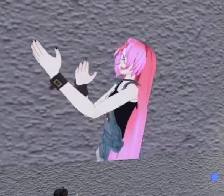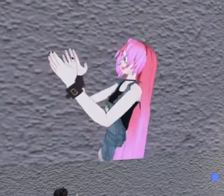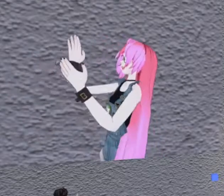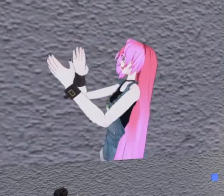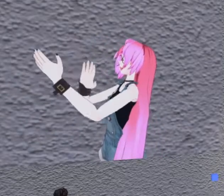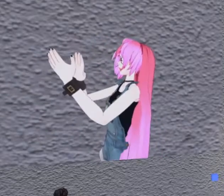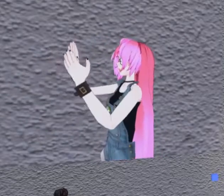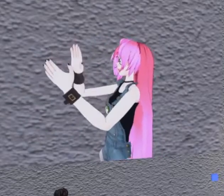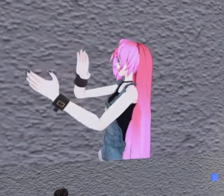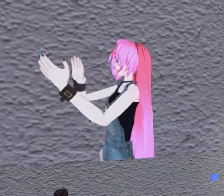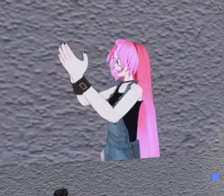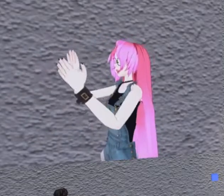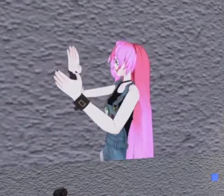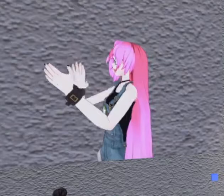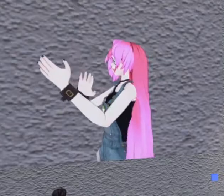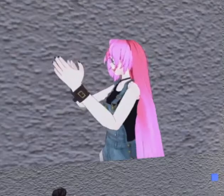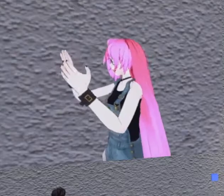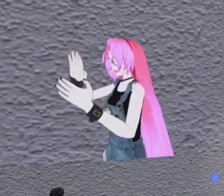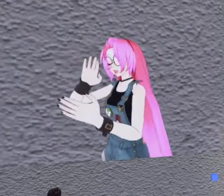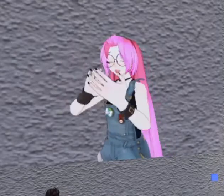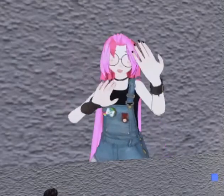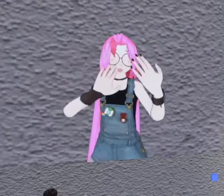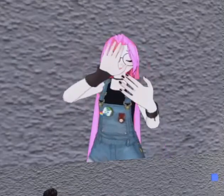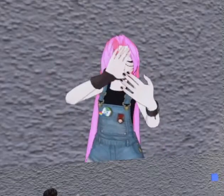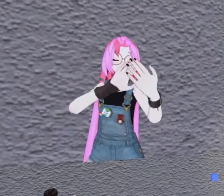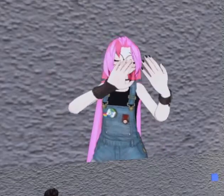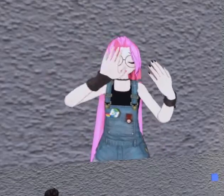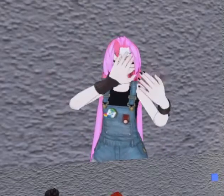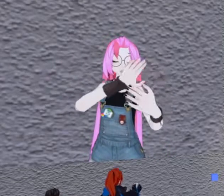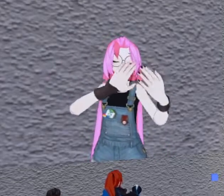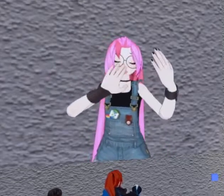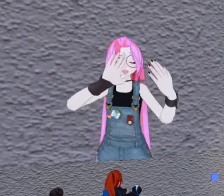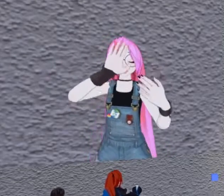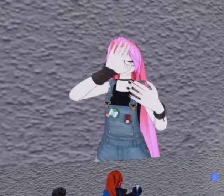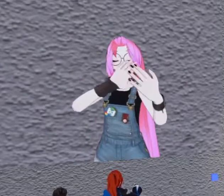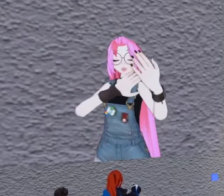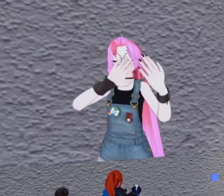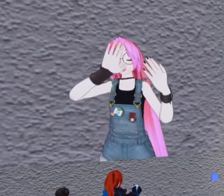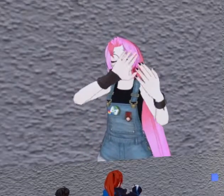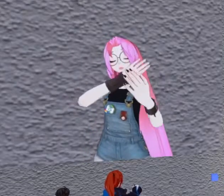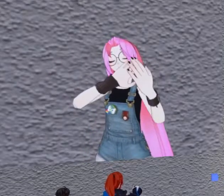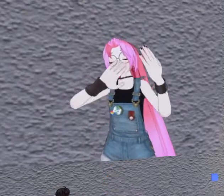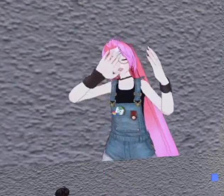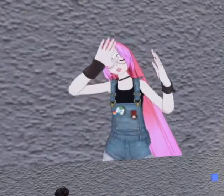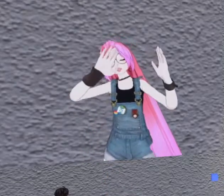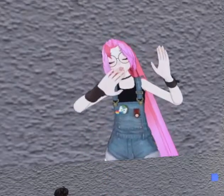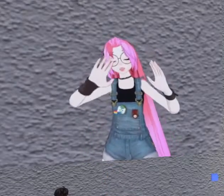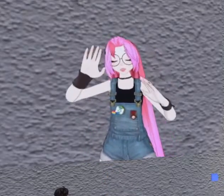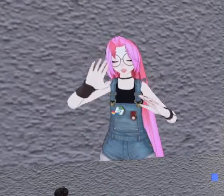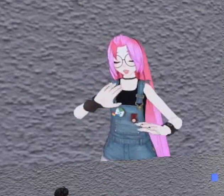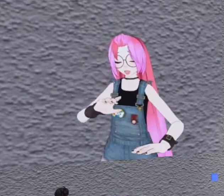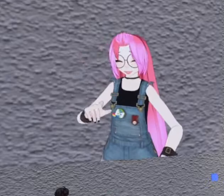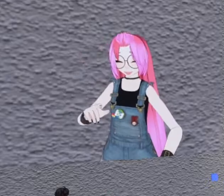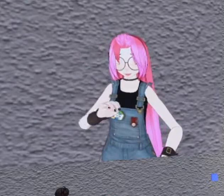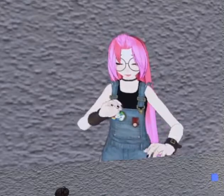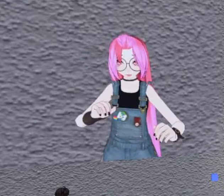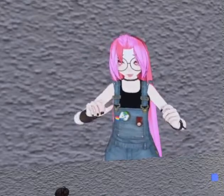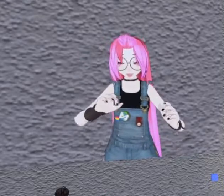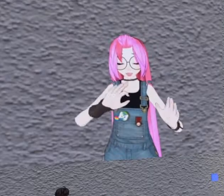like the vision. Yeah, in front of your vision. This is like blurry vision or like muddled or mumbling, anything like coming together.